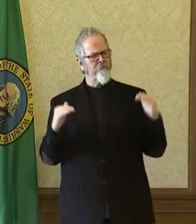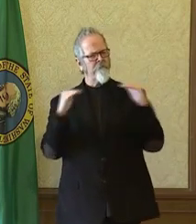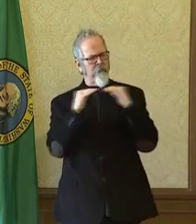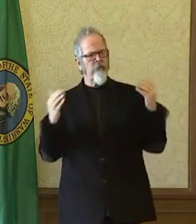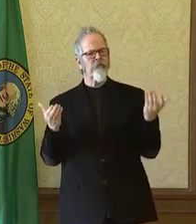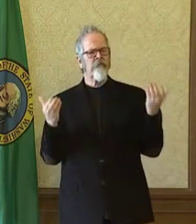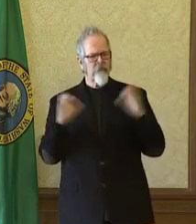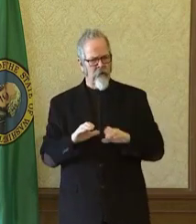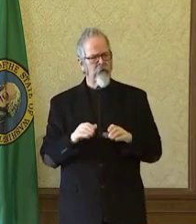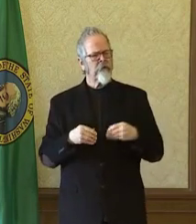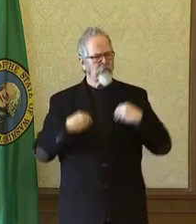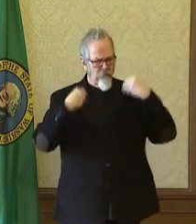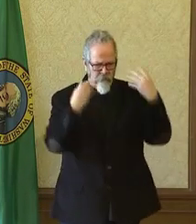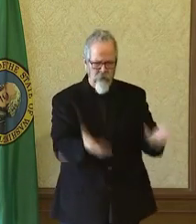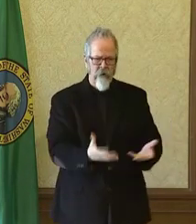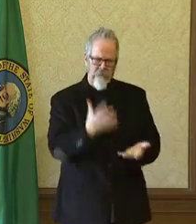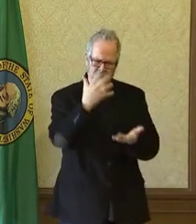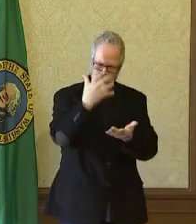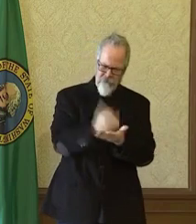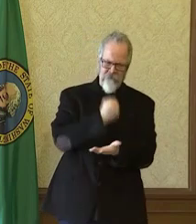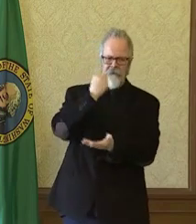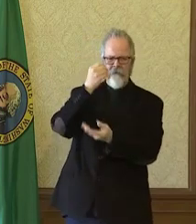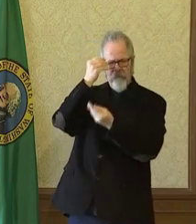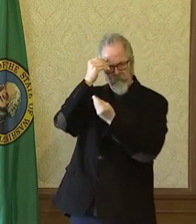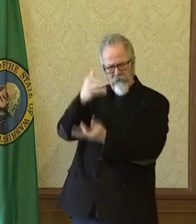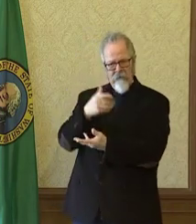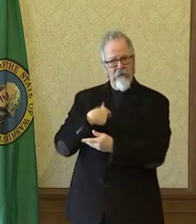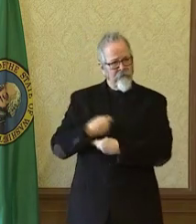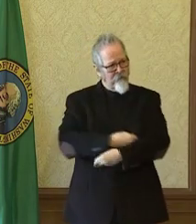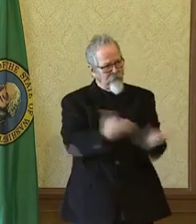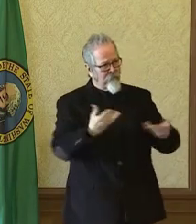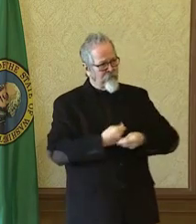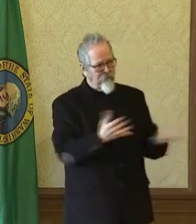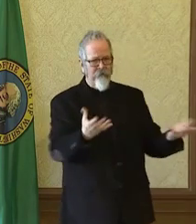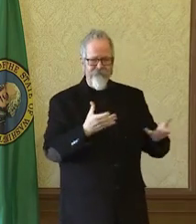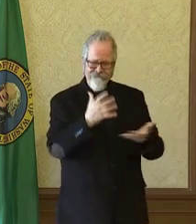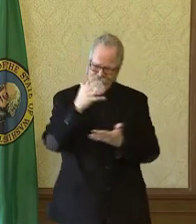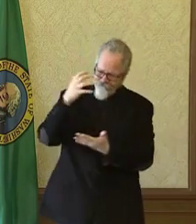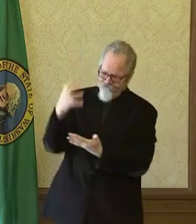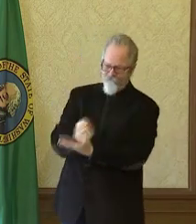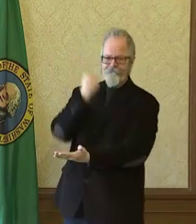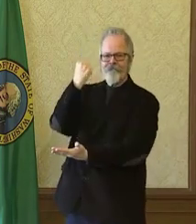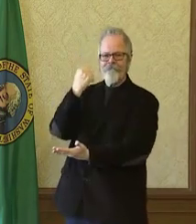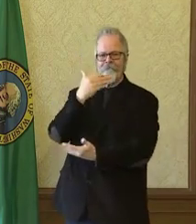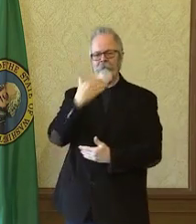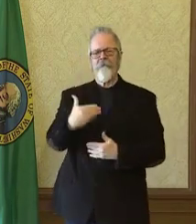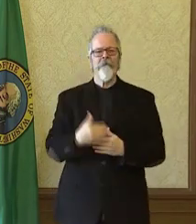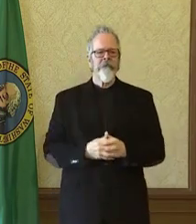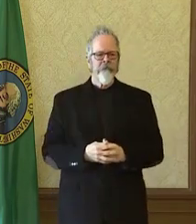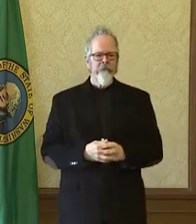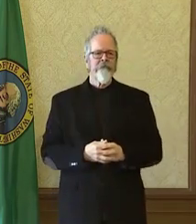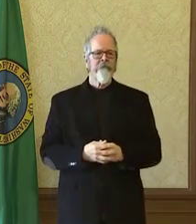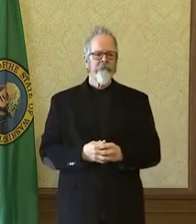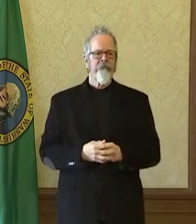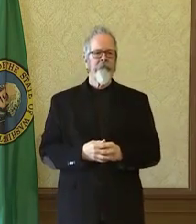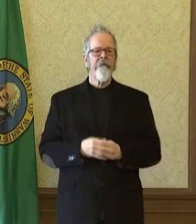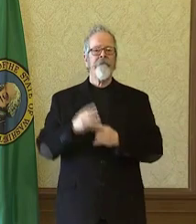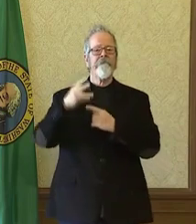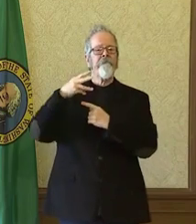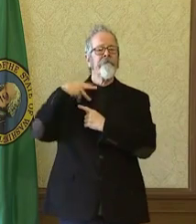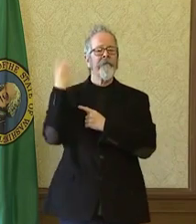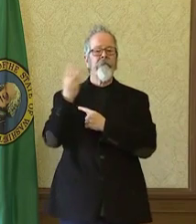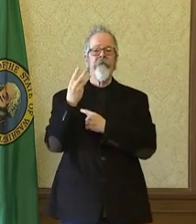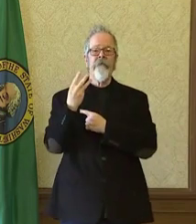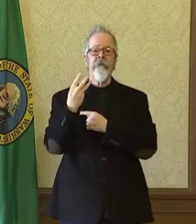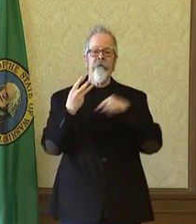Washington State is one of the most culturally and linguistically diverse states in America. And CAPA